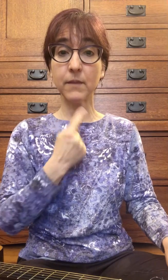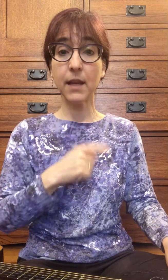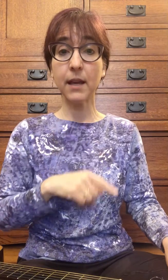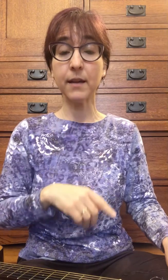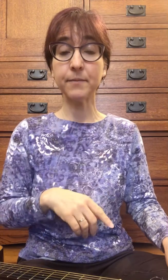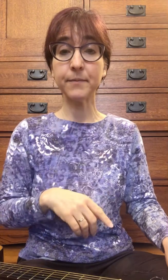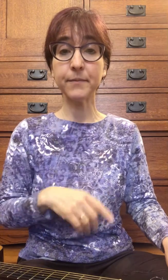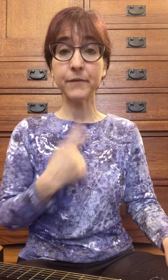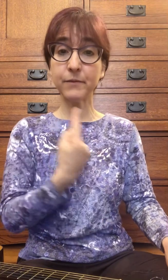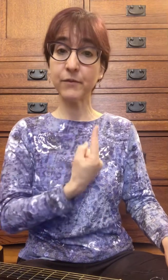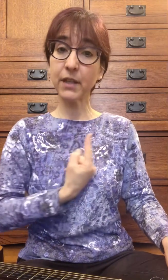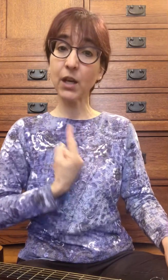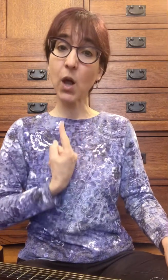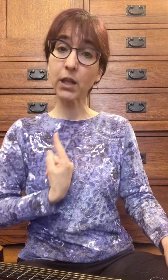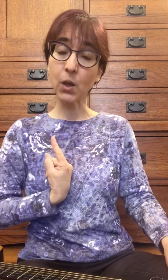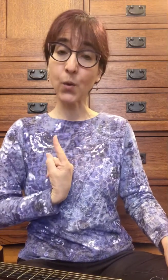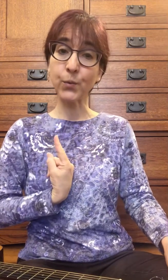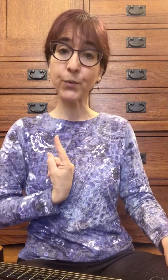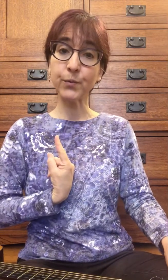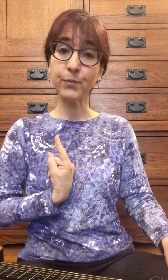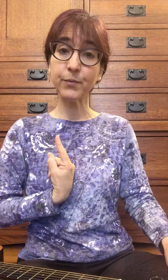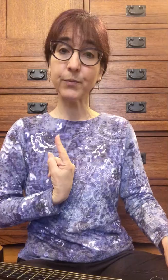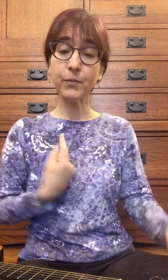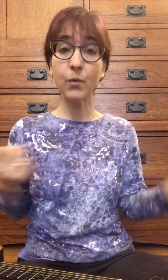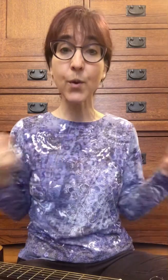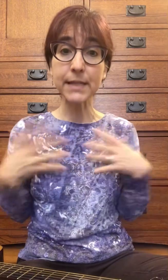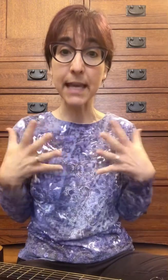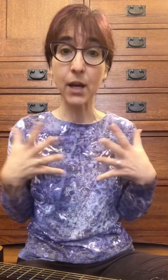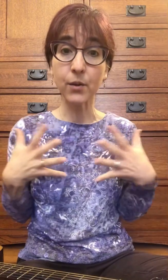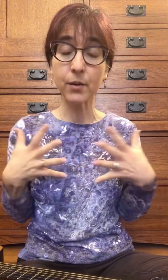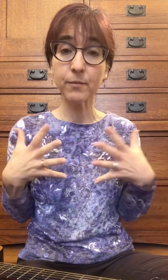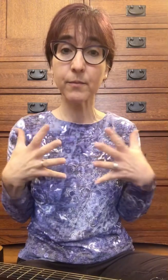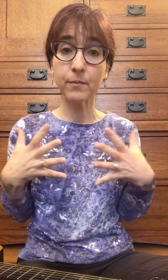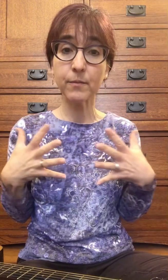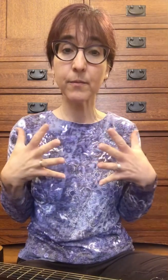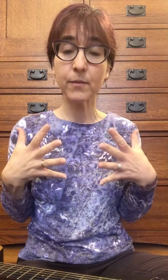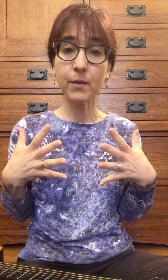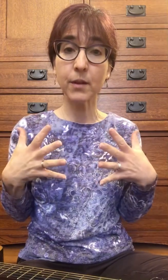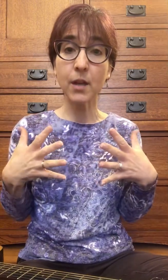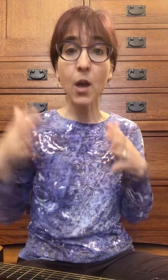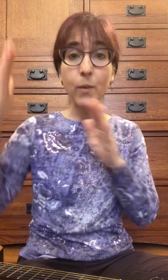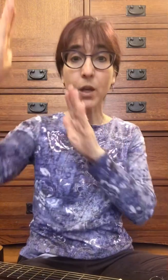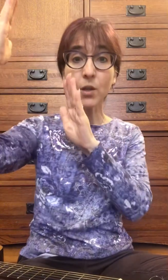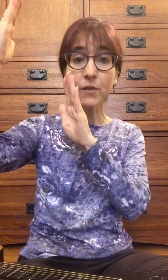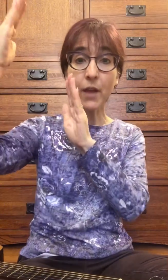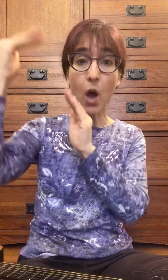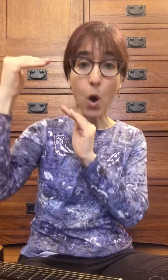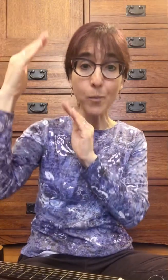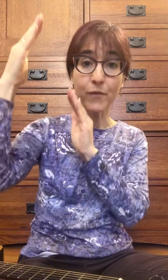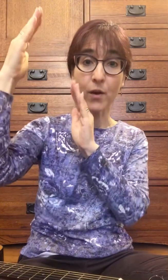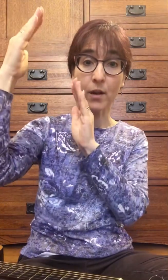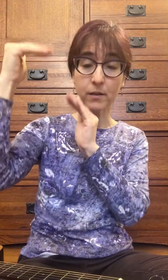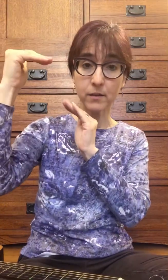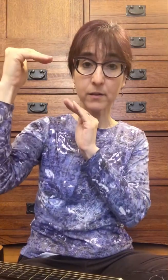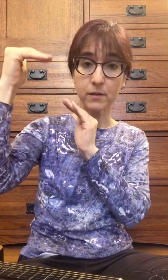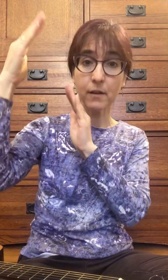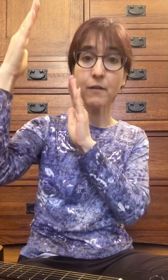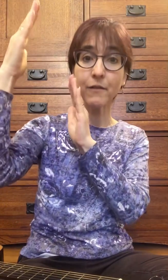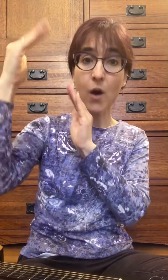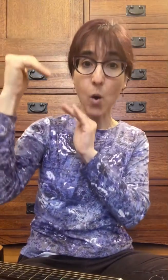Yeah. Feeling all alone or scared. Good. We can also feel hopeful.